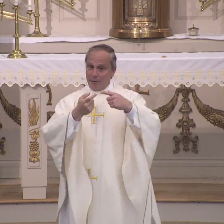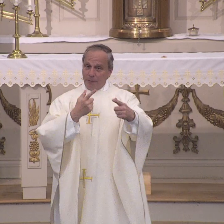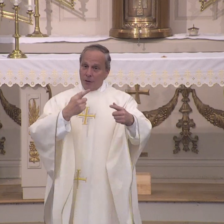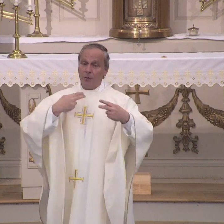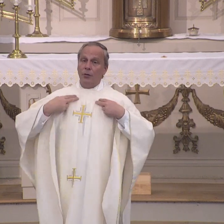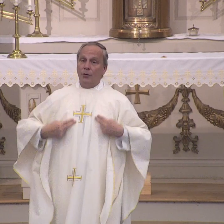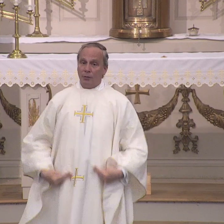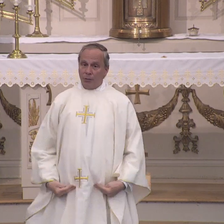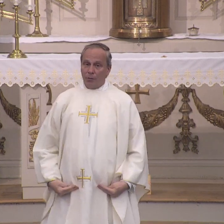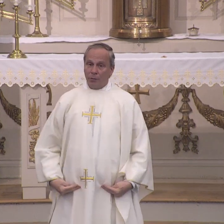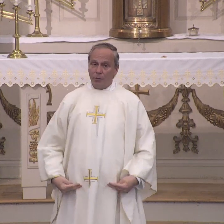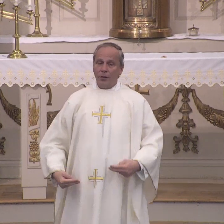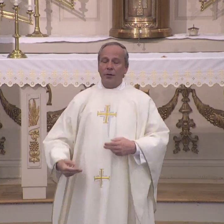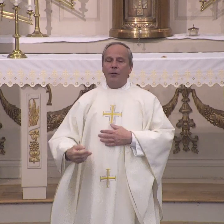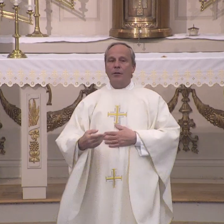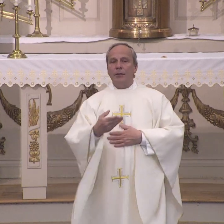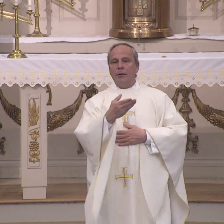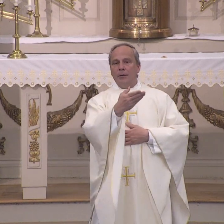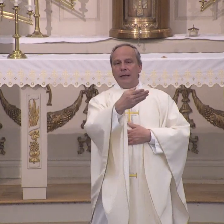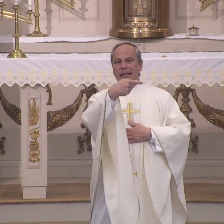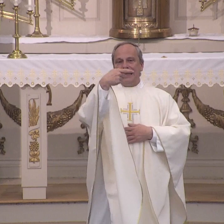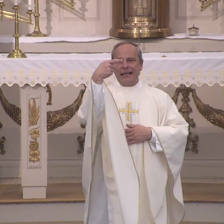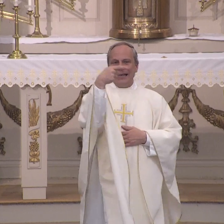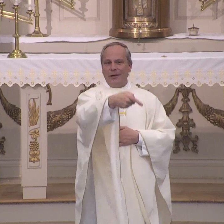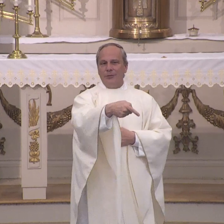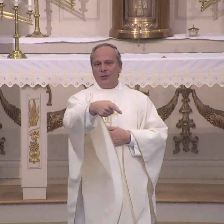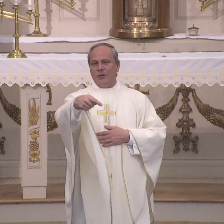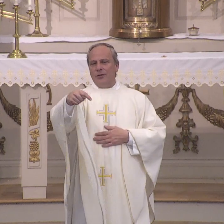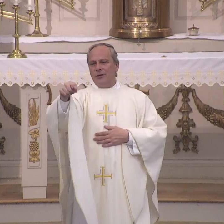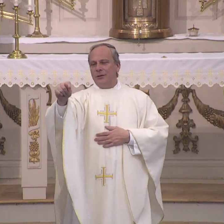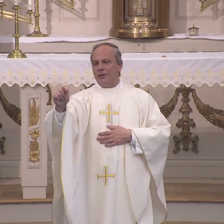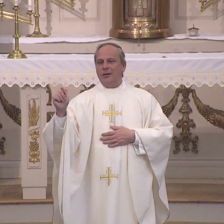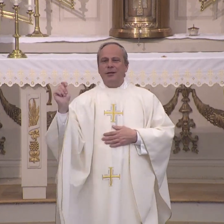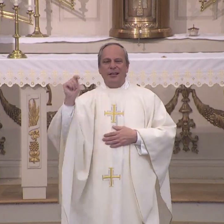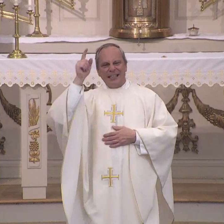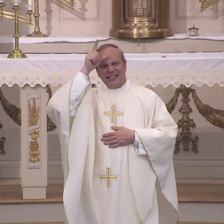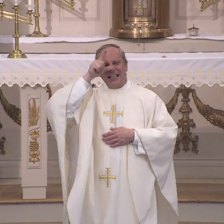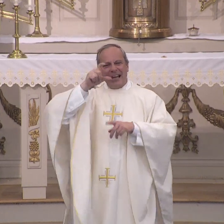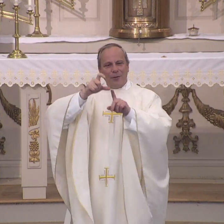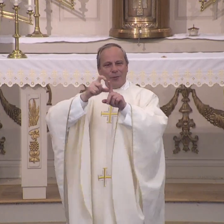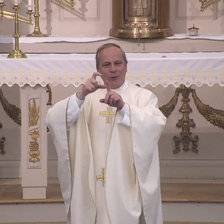They thought he was both separated from God and separate from humans.